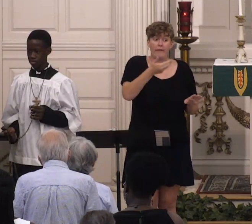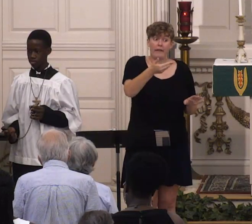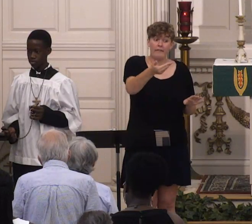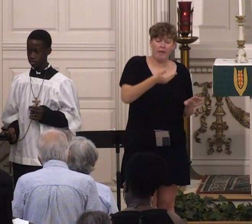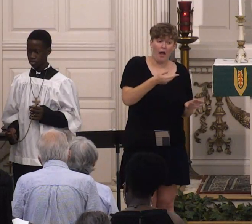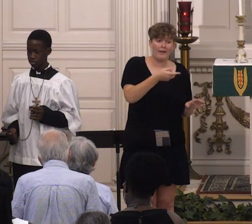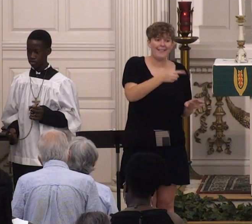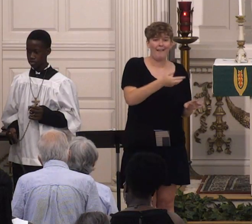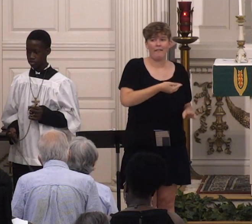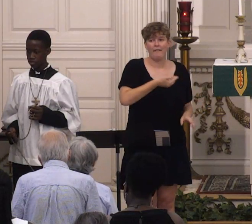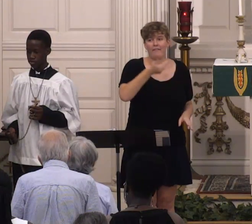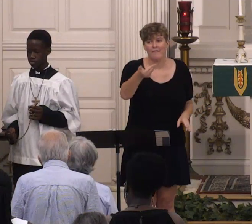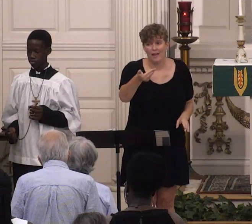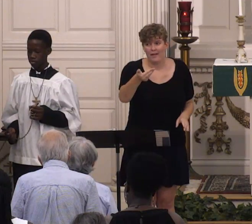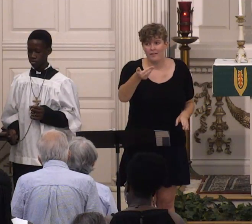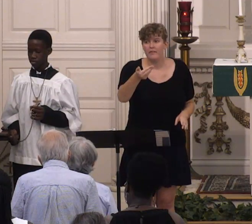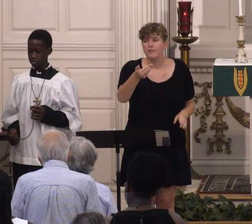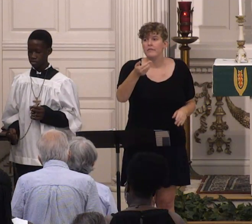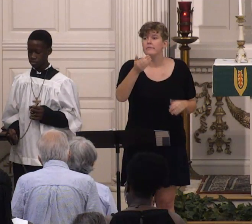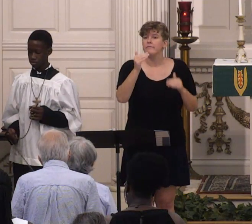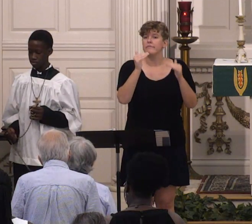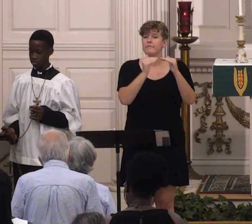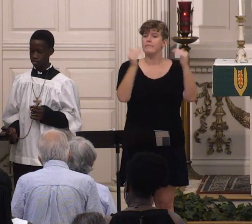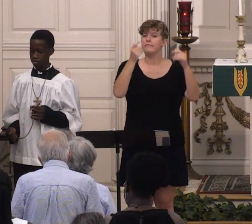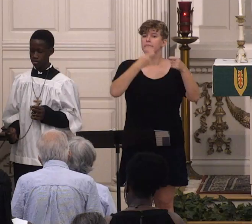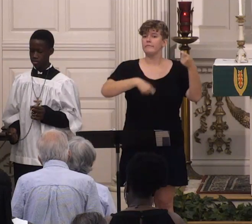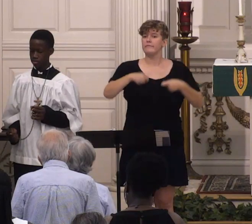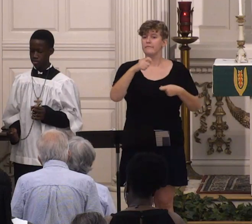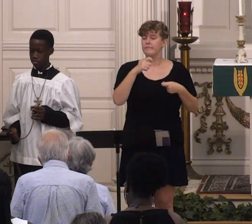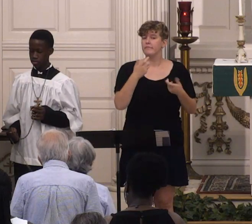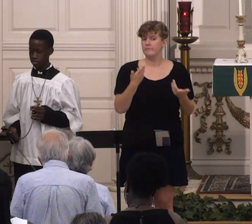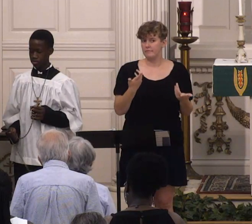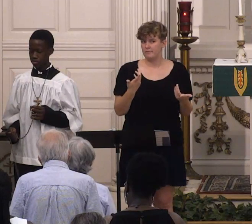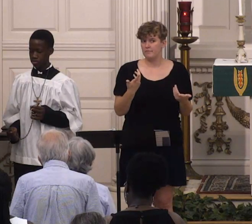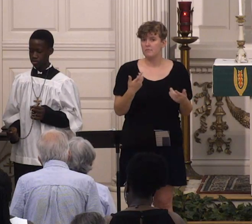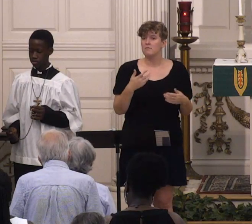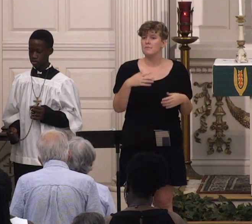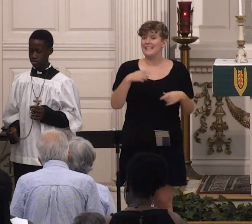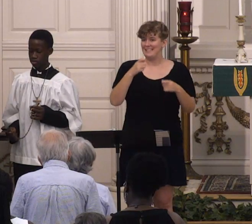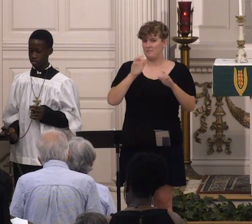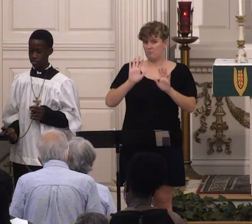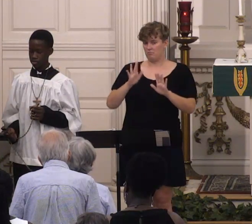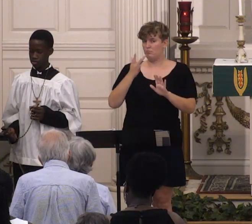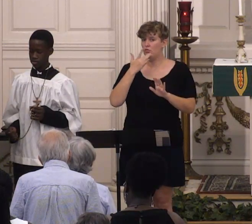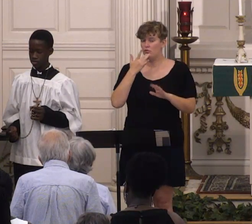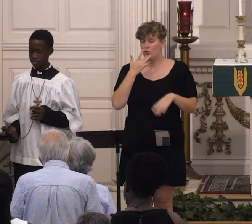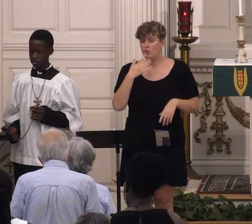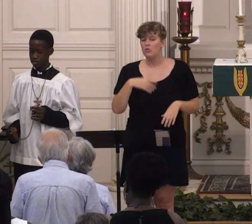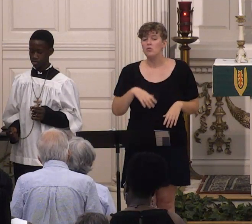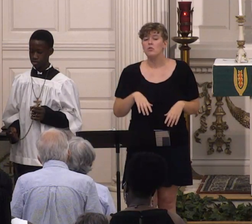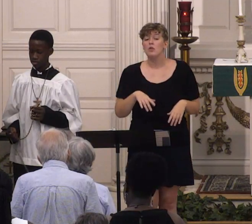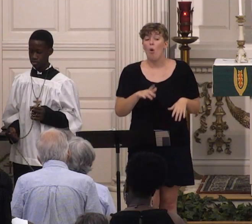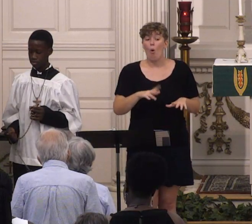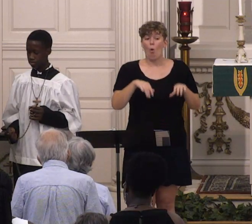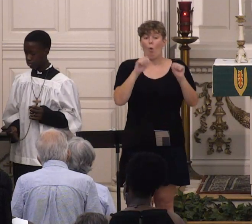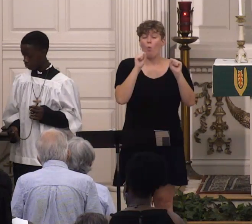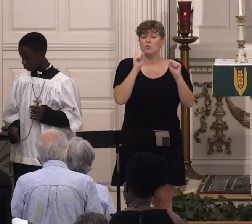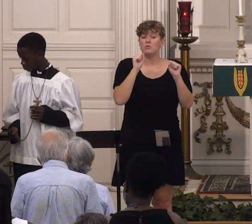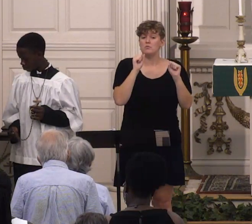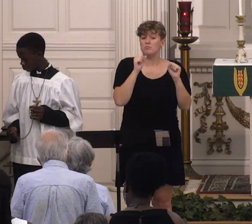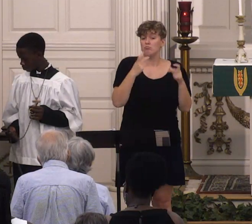back and you have repayment. Rather, when you hold a